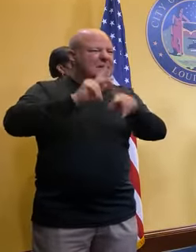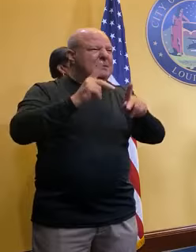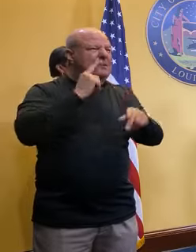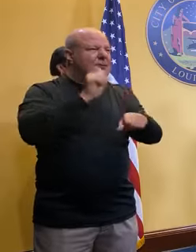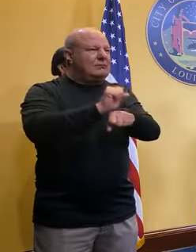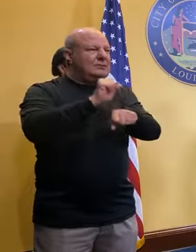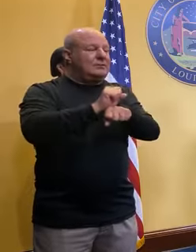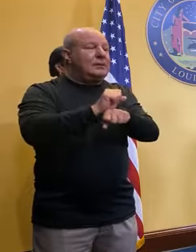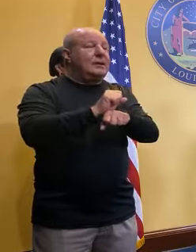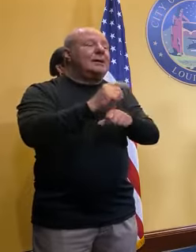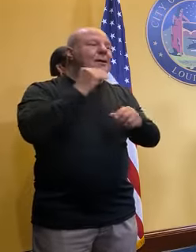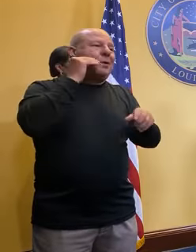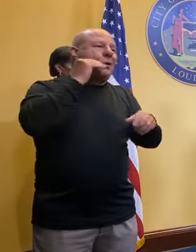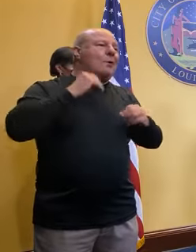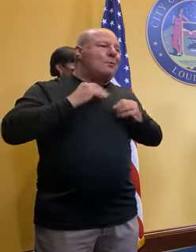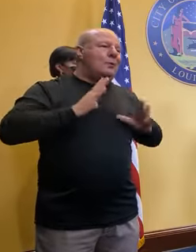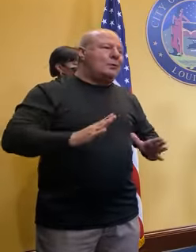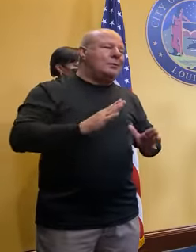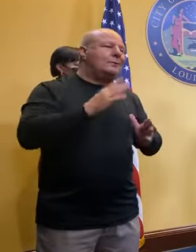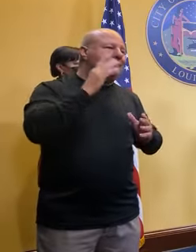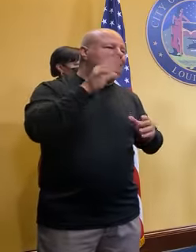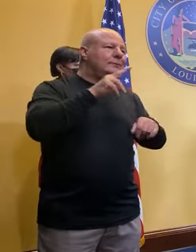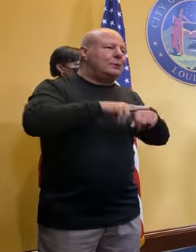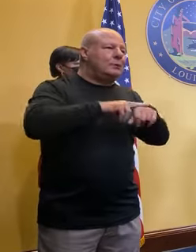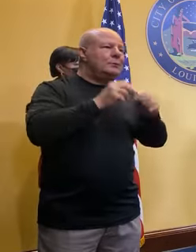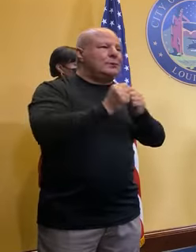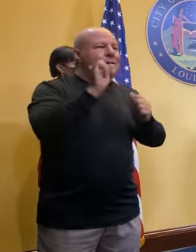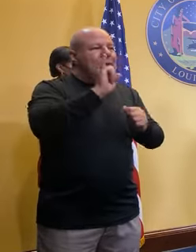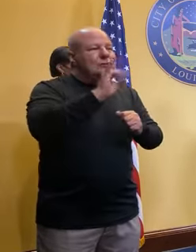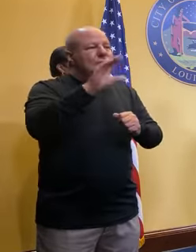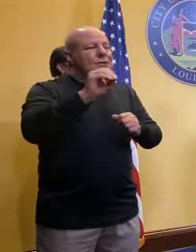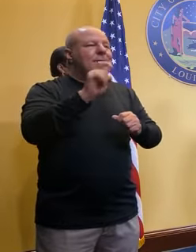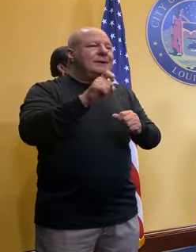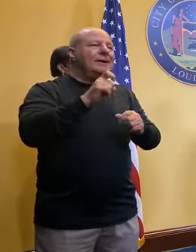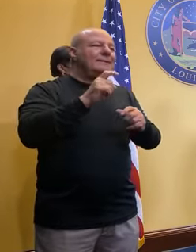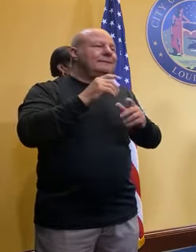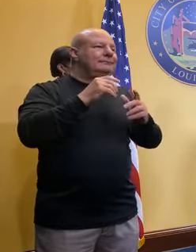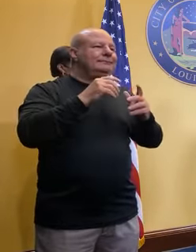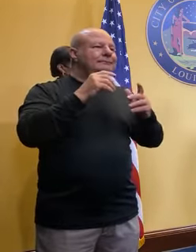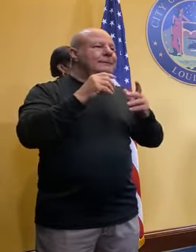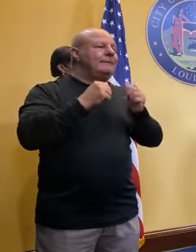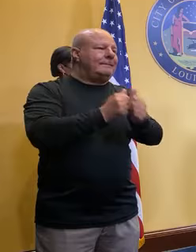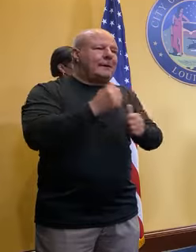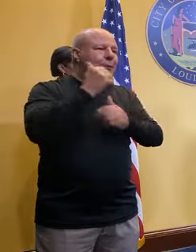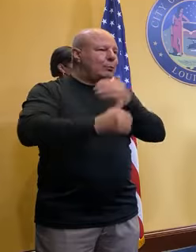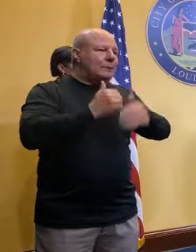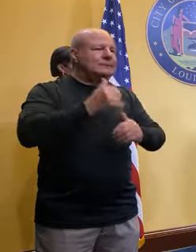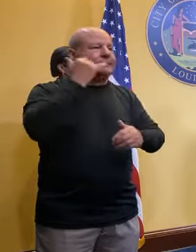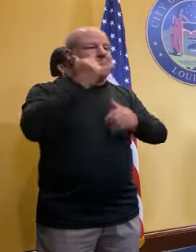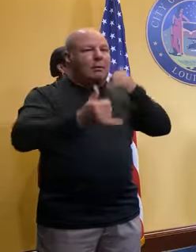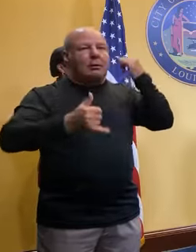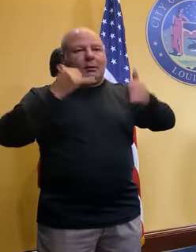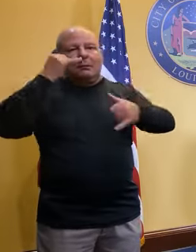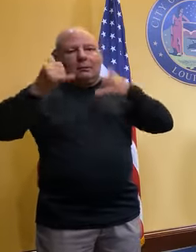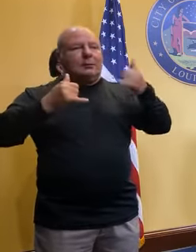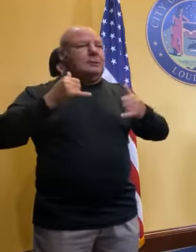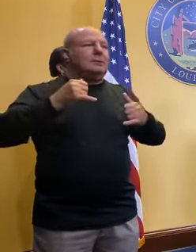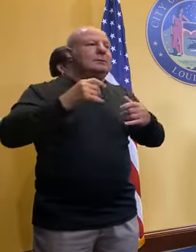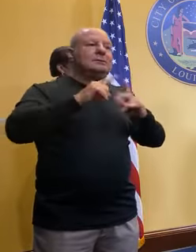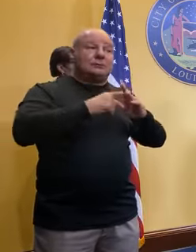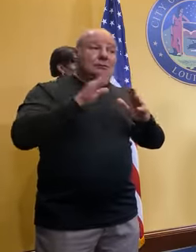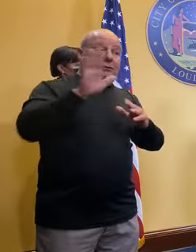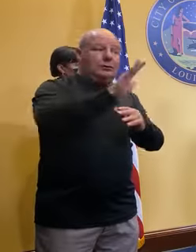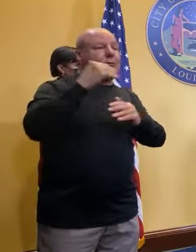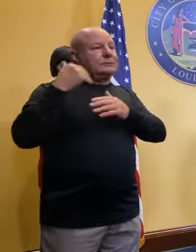with your insurance company, you still have to go through all those processes and phone calls and things to start that ball rolling on your end. But it certainly helps